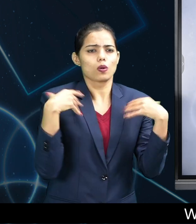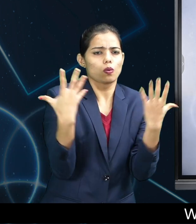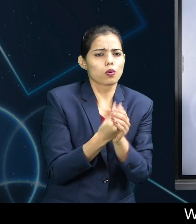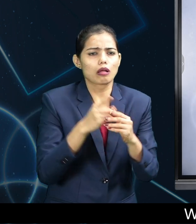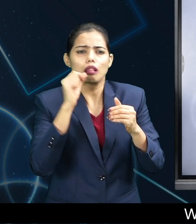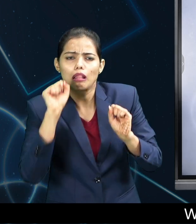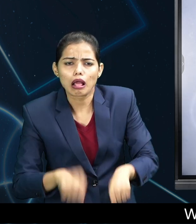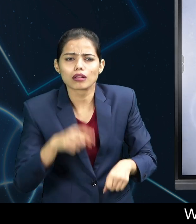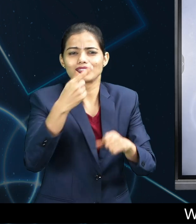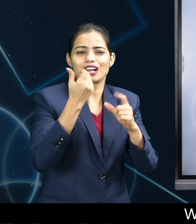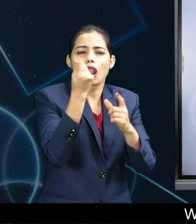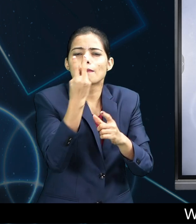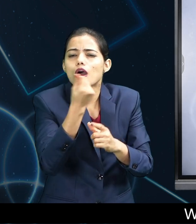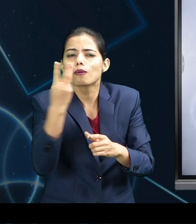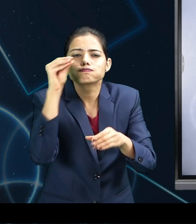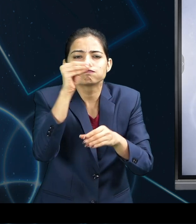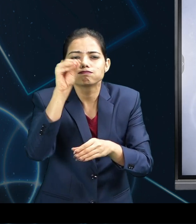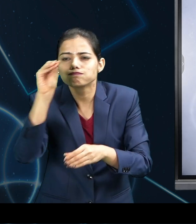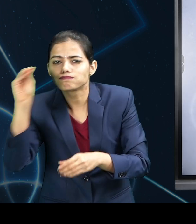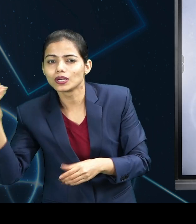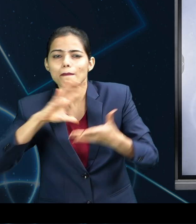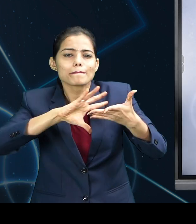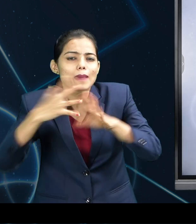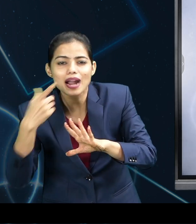We can also tally marks in preparing these tables.